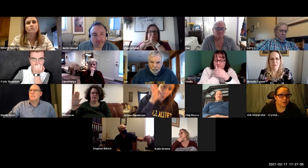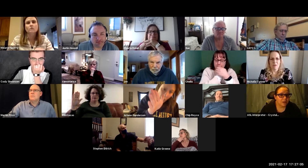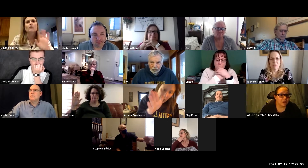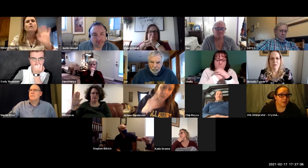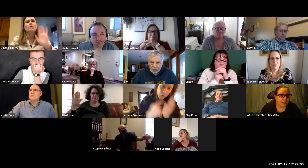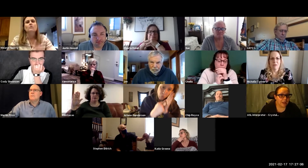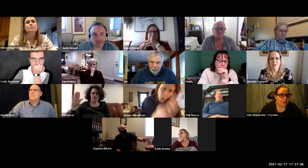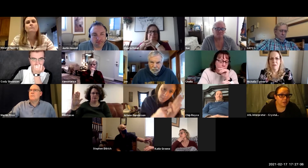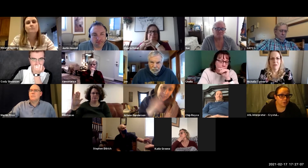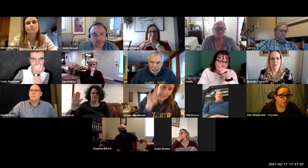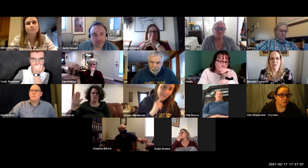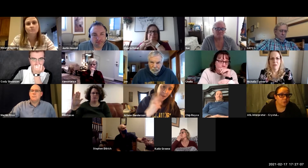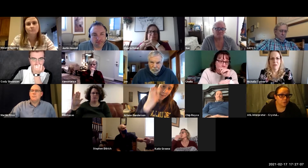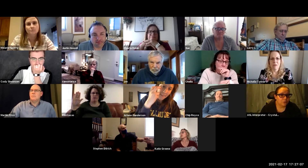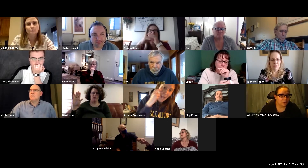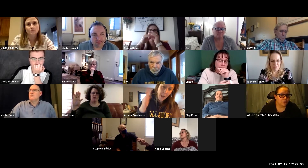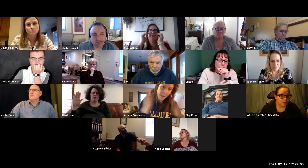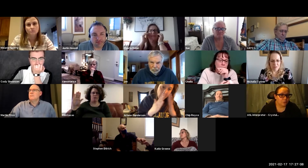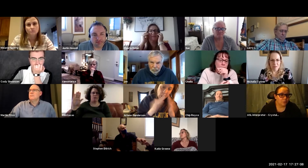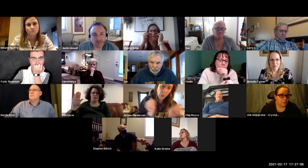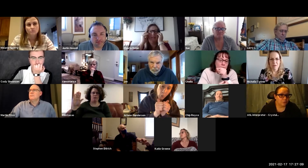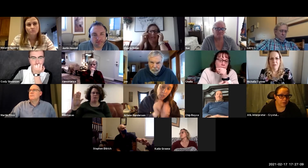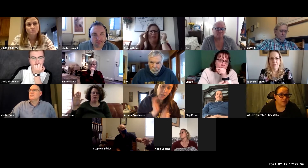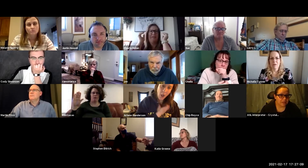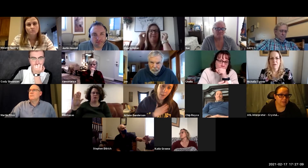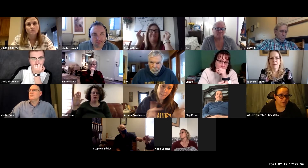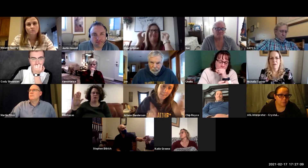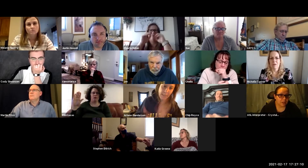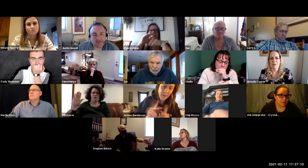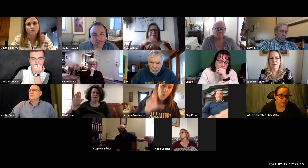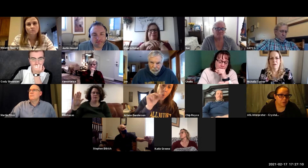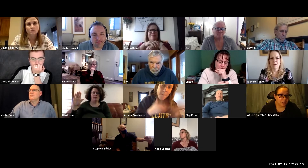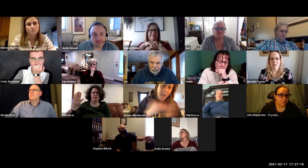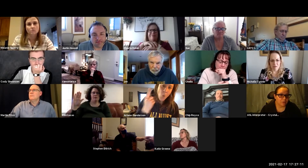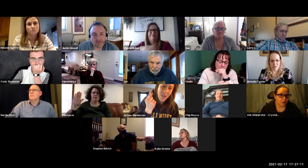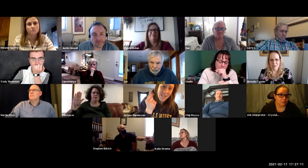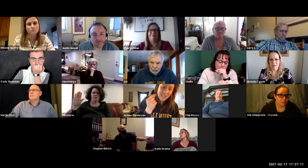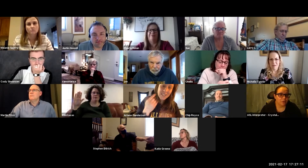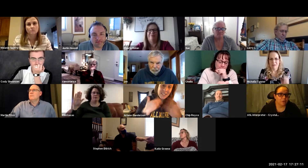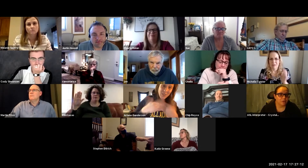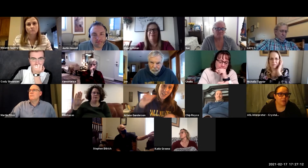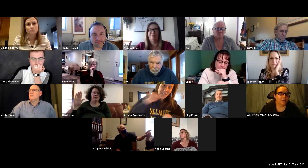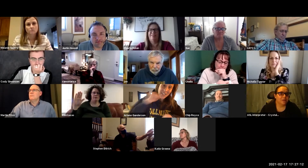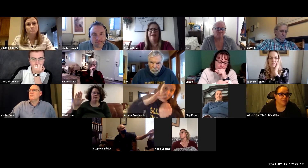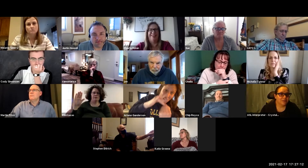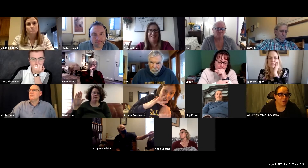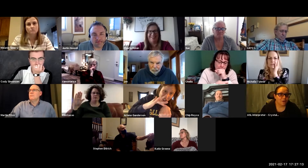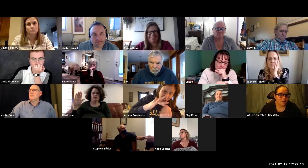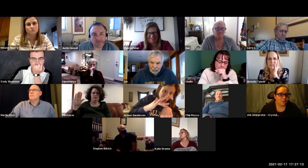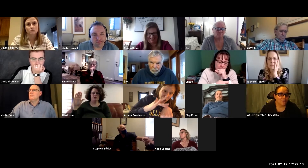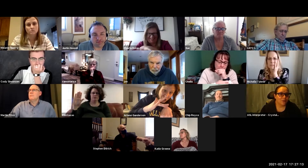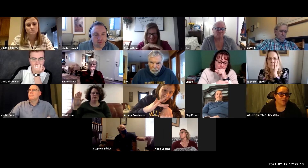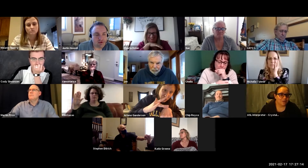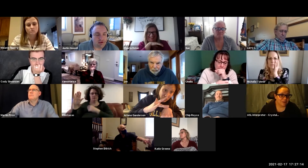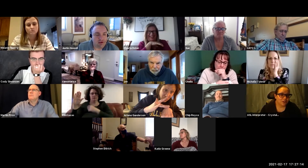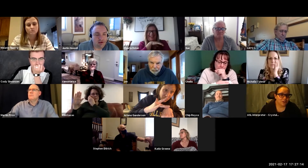you, and that you represent the deafblind community with our people.